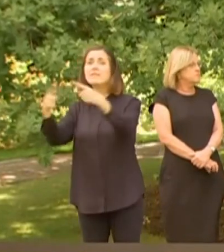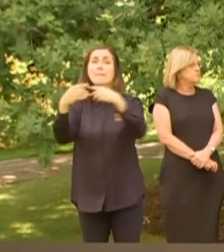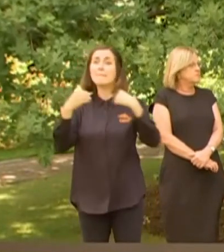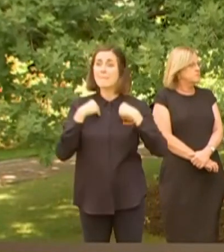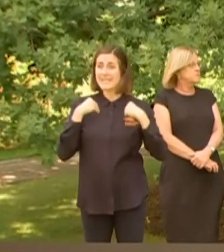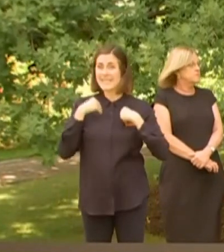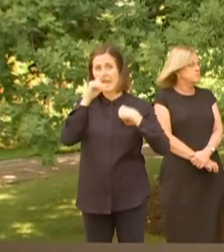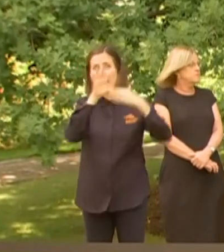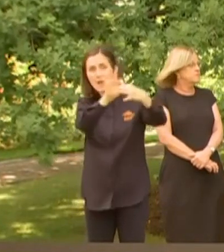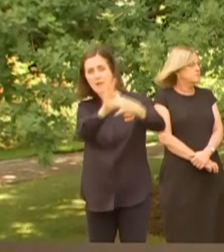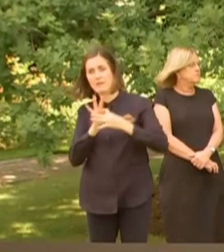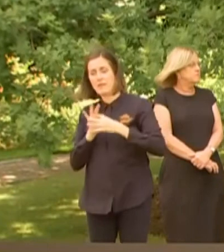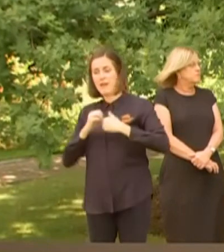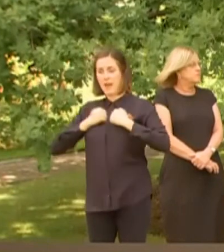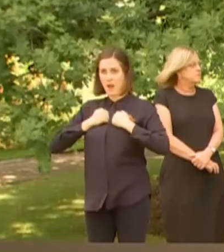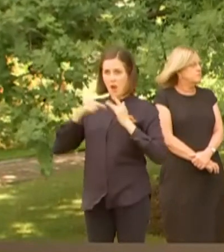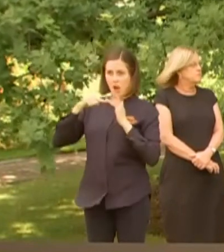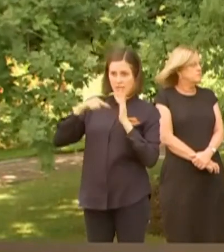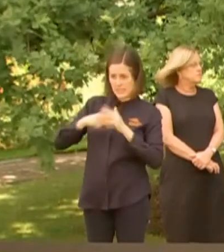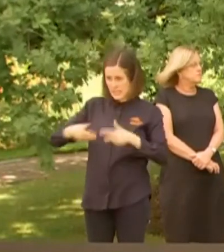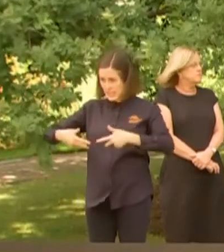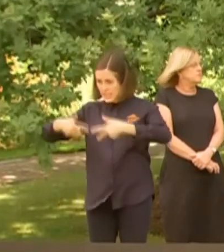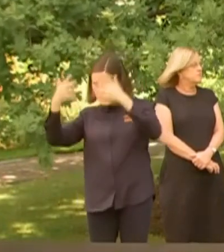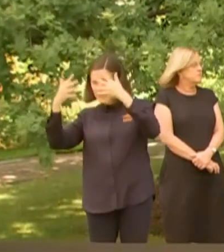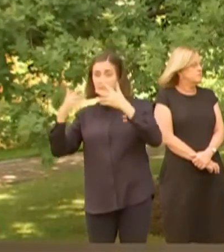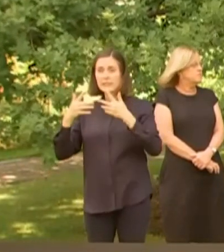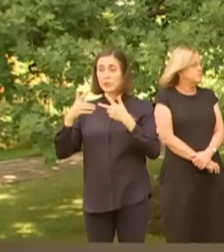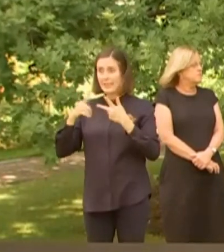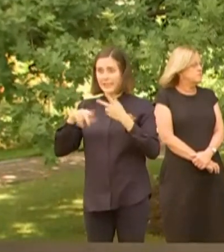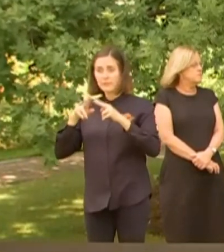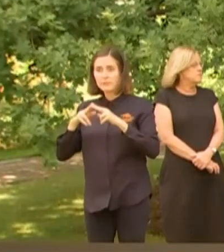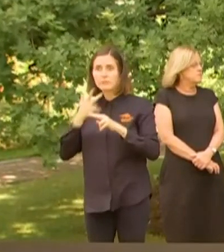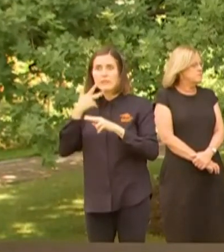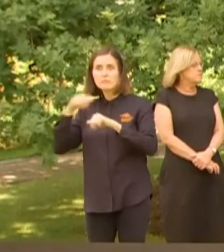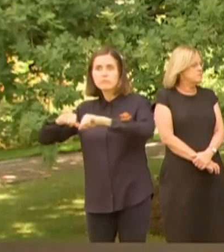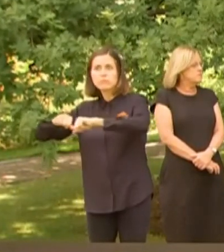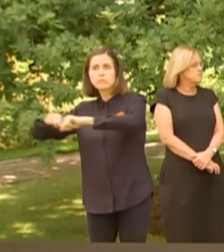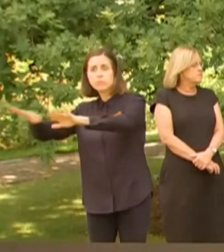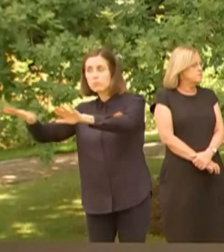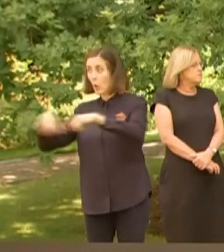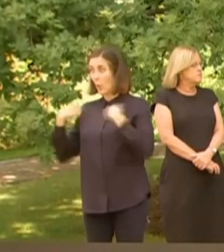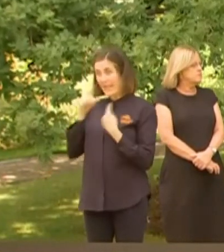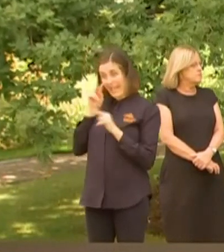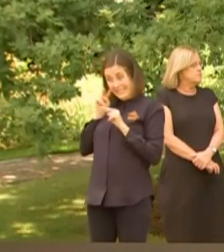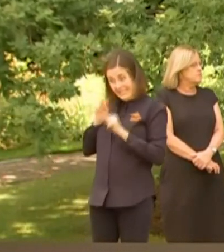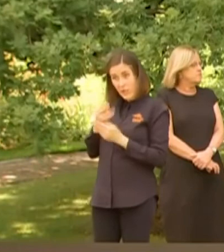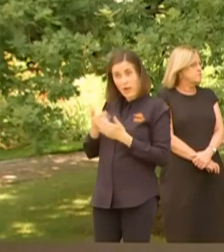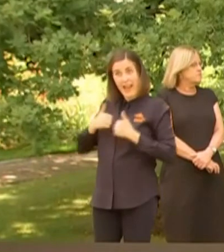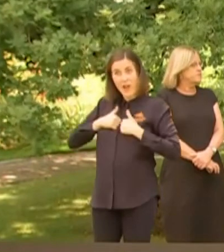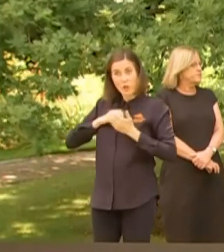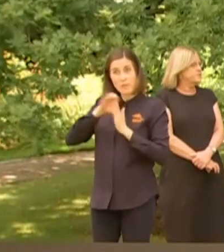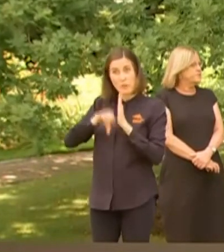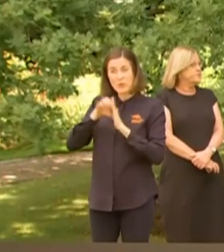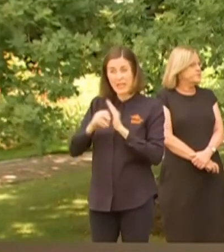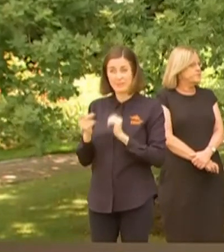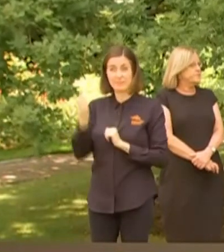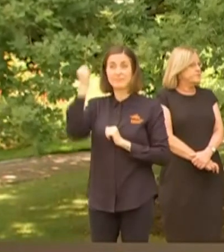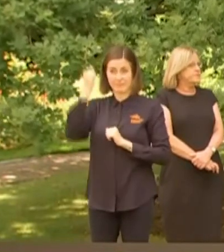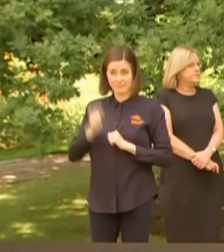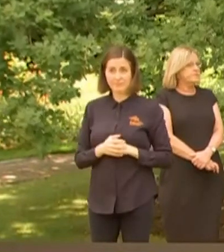central coronavirus IT system in the event that there's a case, an outbreak, and a rapid public health response needed. Is that capacity